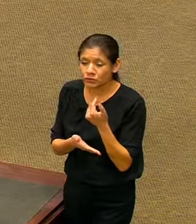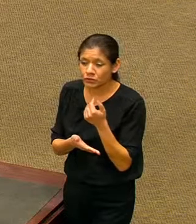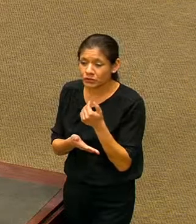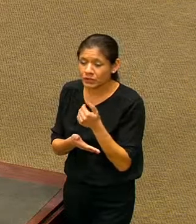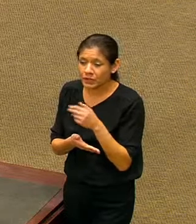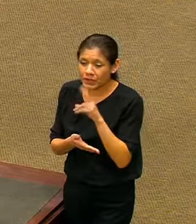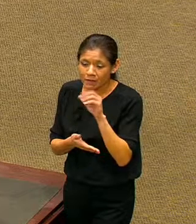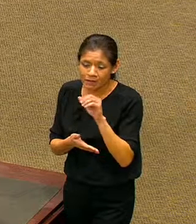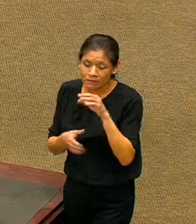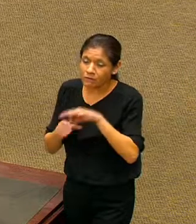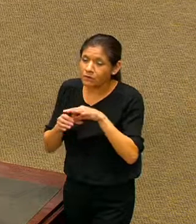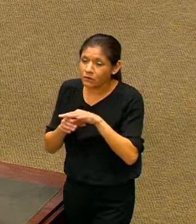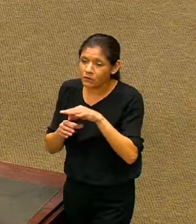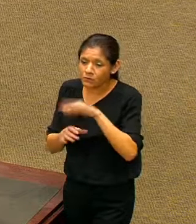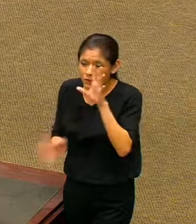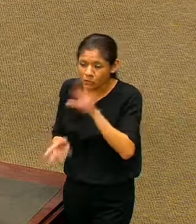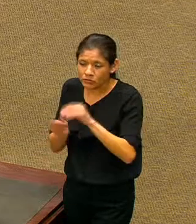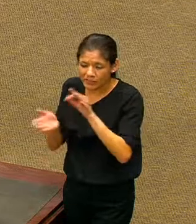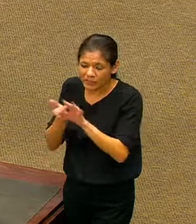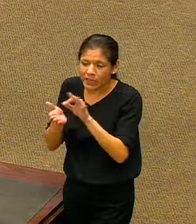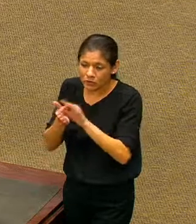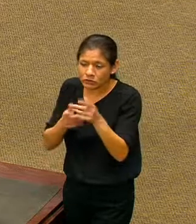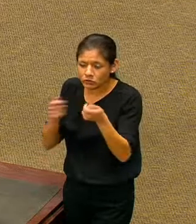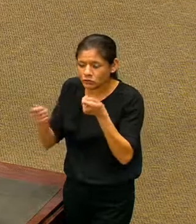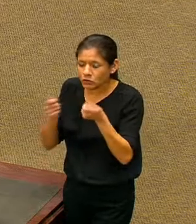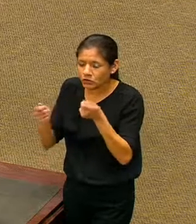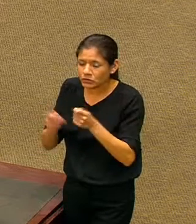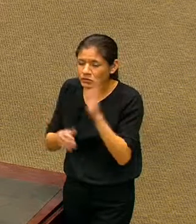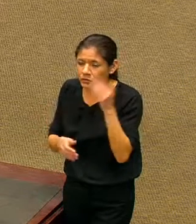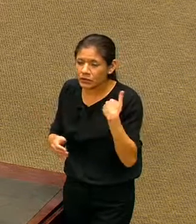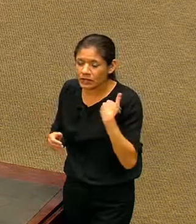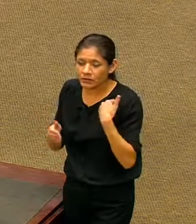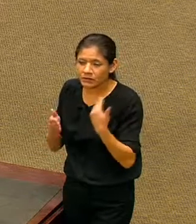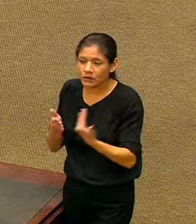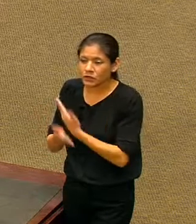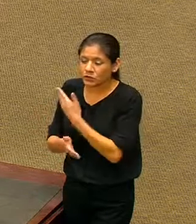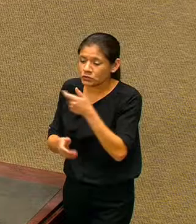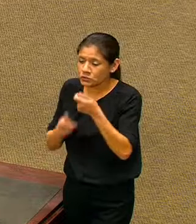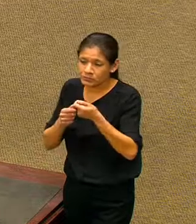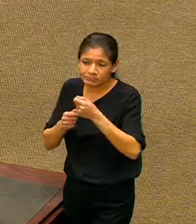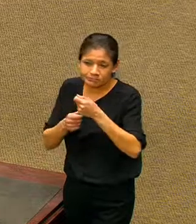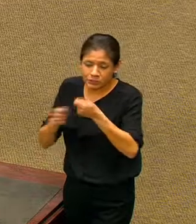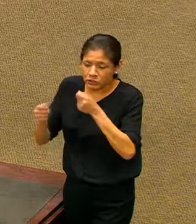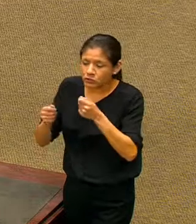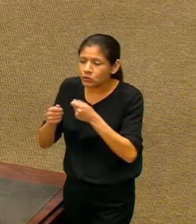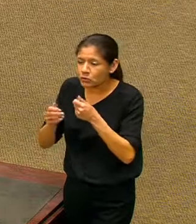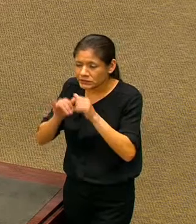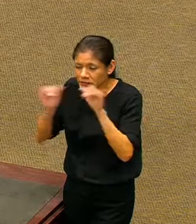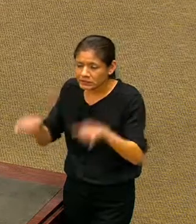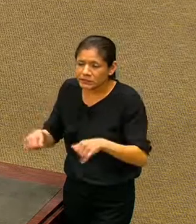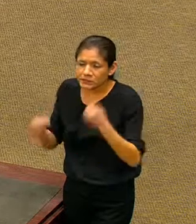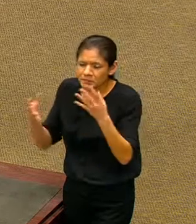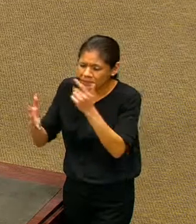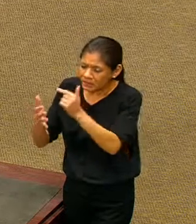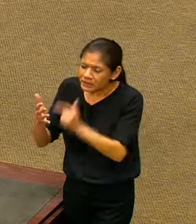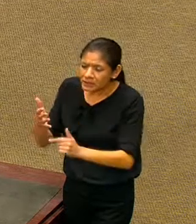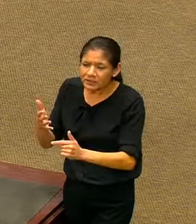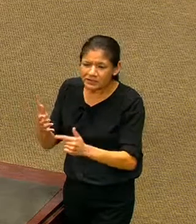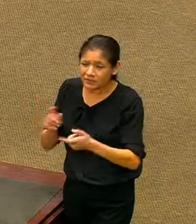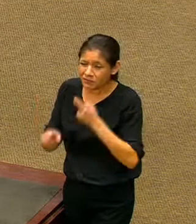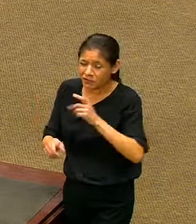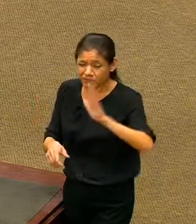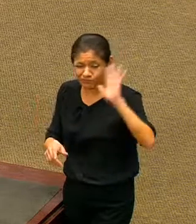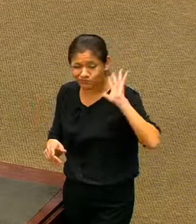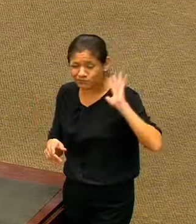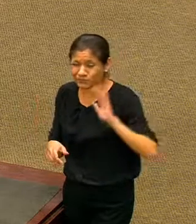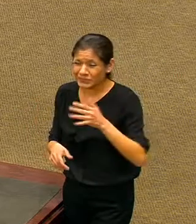vote tally controls. We're going to have a complete new back-of-house master control system. Again, many of those components are original from